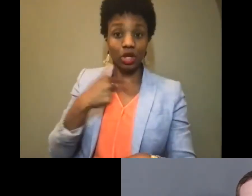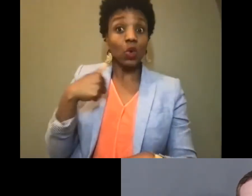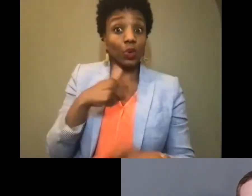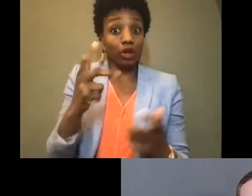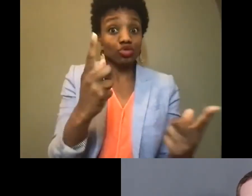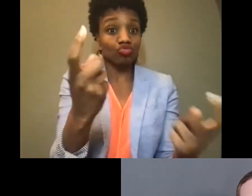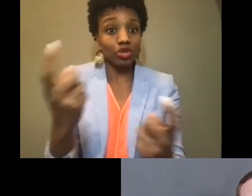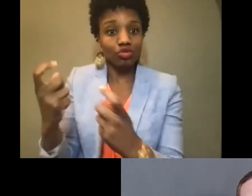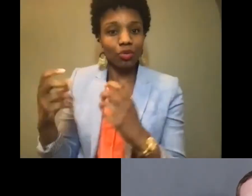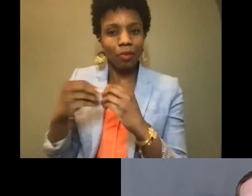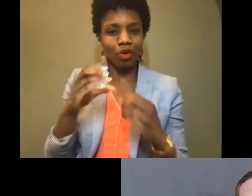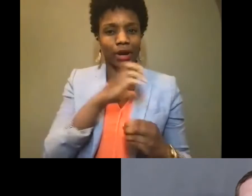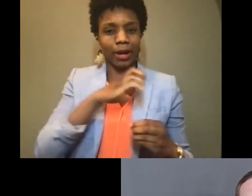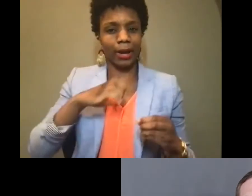be transition.